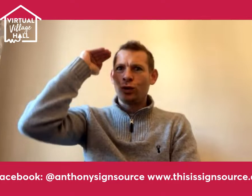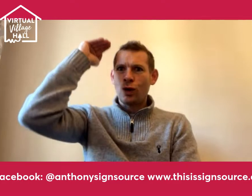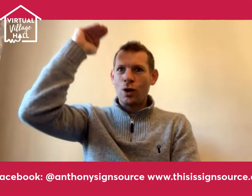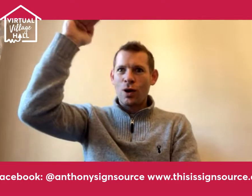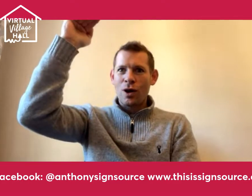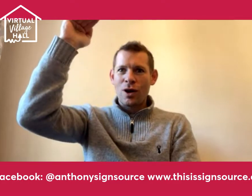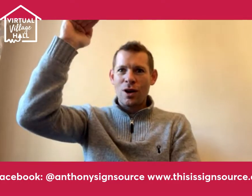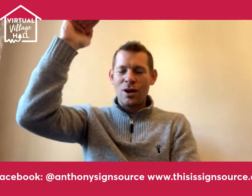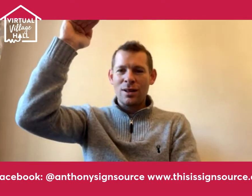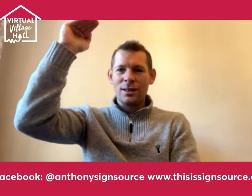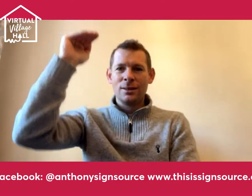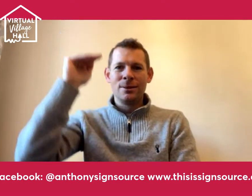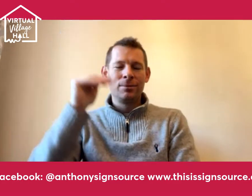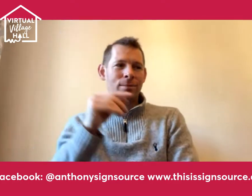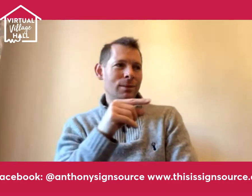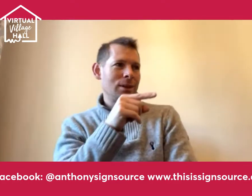She's tall.